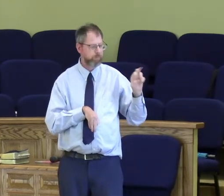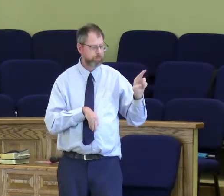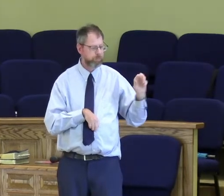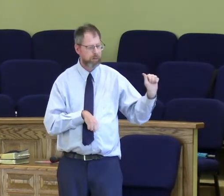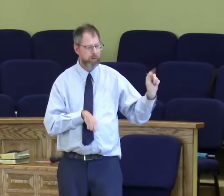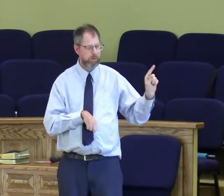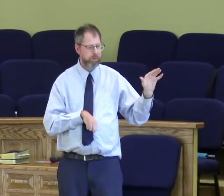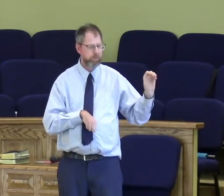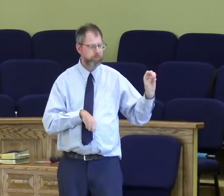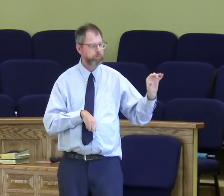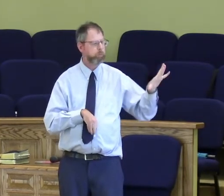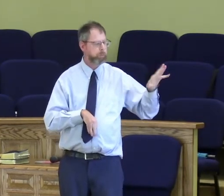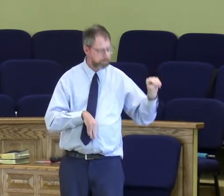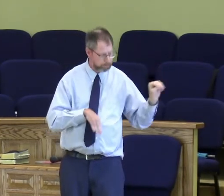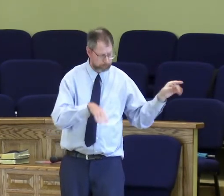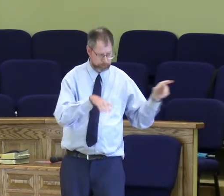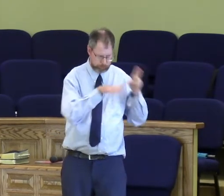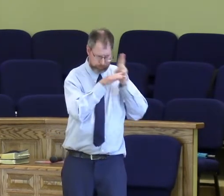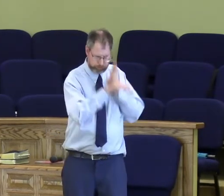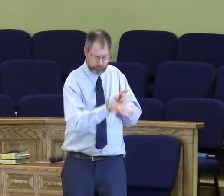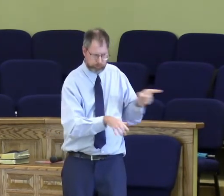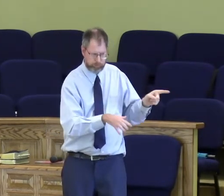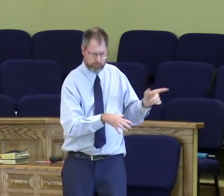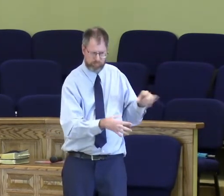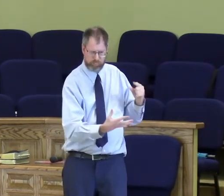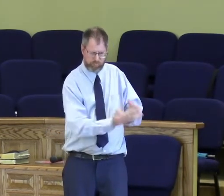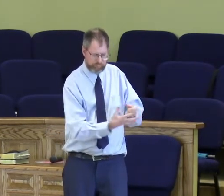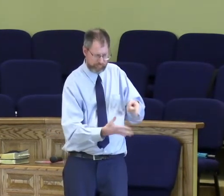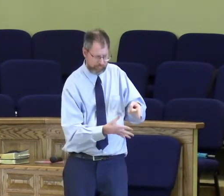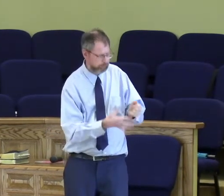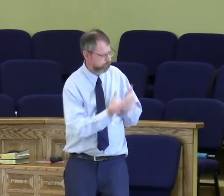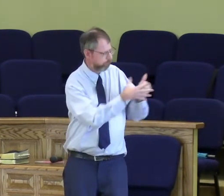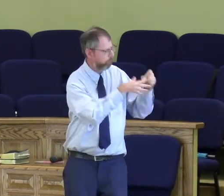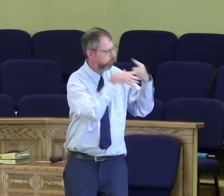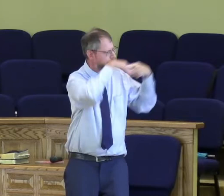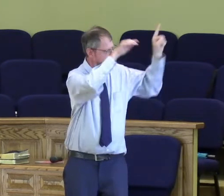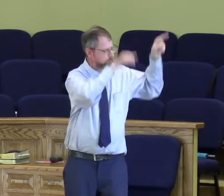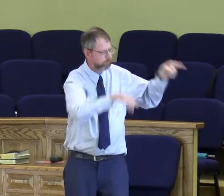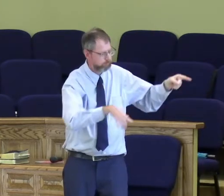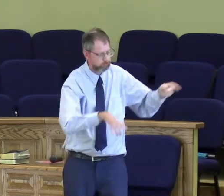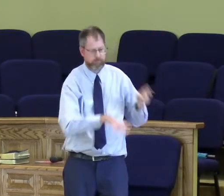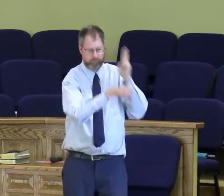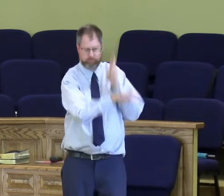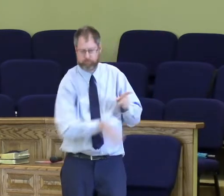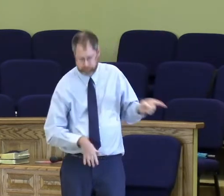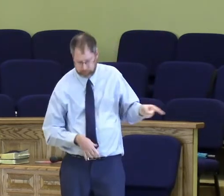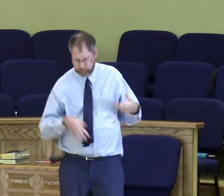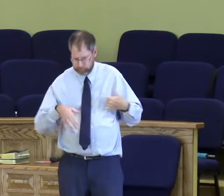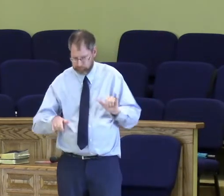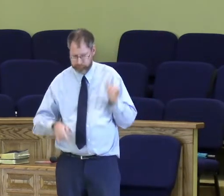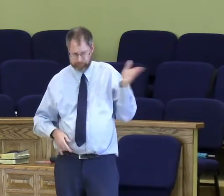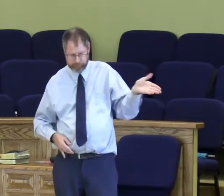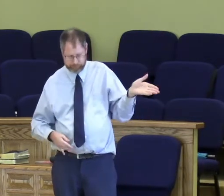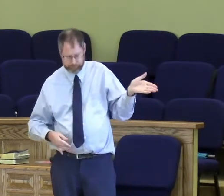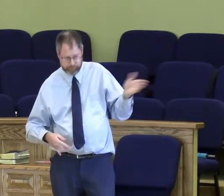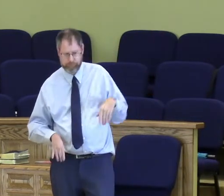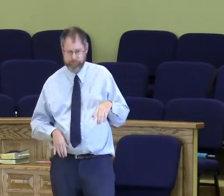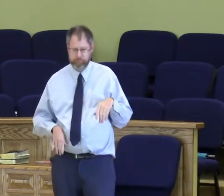he actually brought deaf people to Gallaudet University, and they actually named an atrium on the campus there after him, called the Andrew Foster